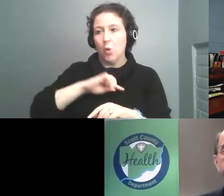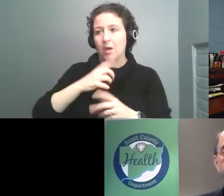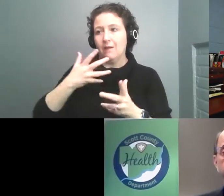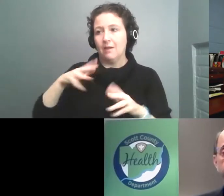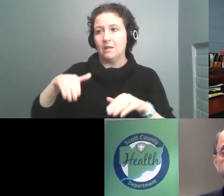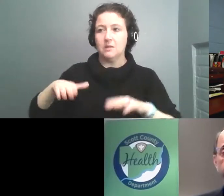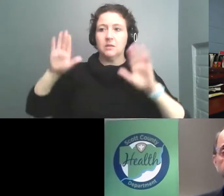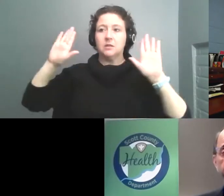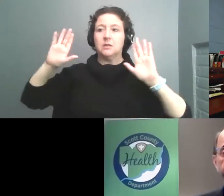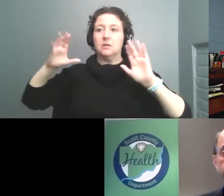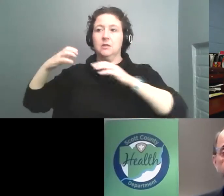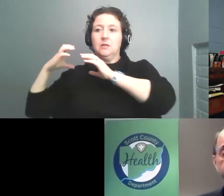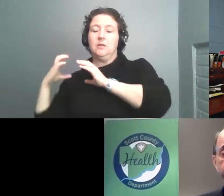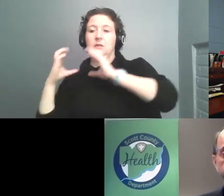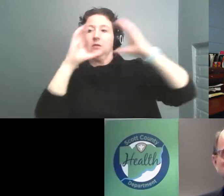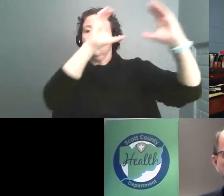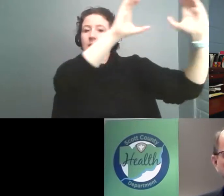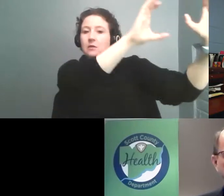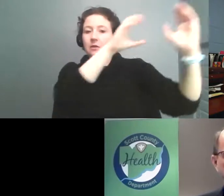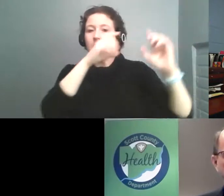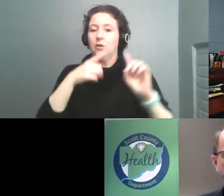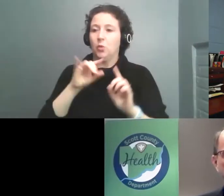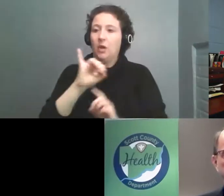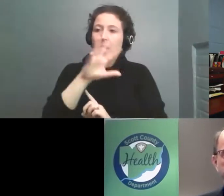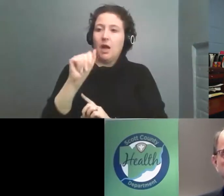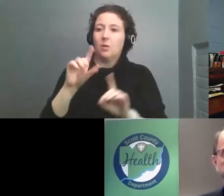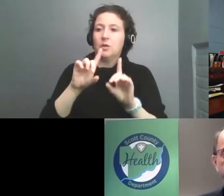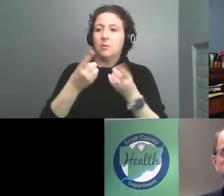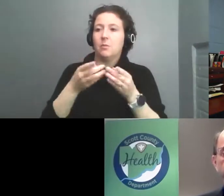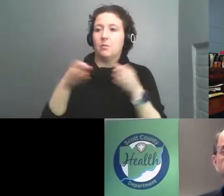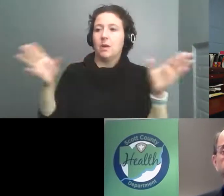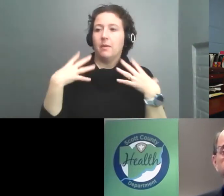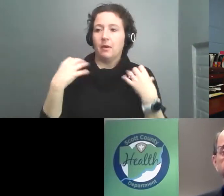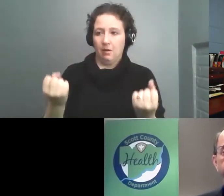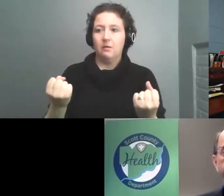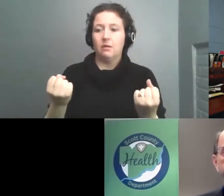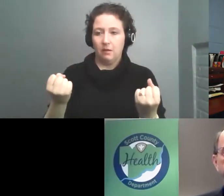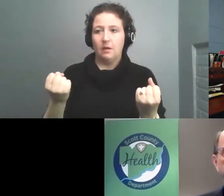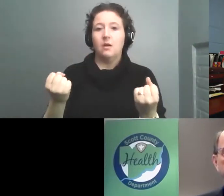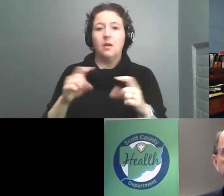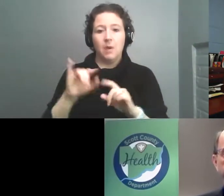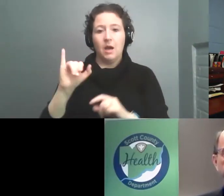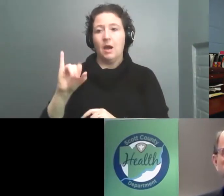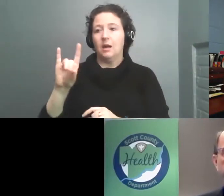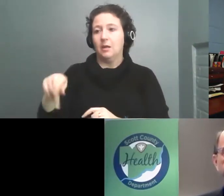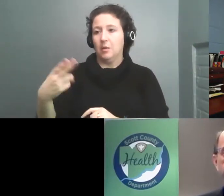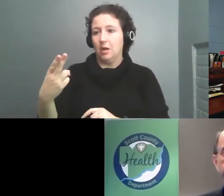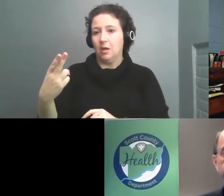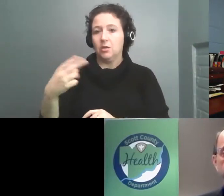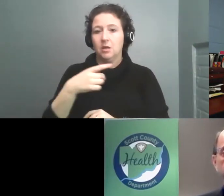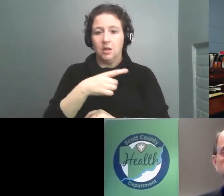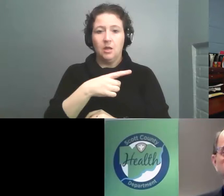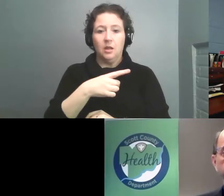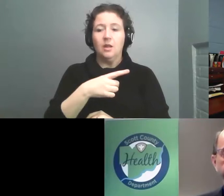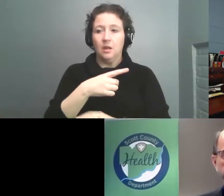relinquished primary responsibility for that to our Department of Public Health, but IDPH is putting out an RFP